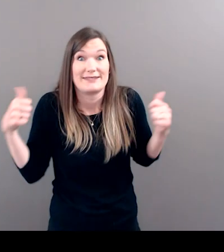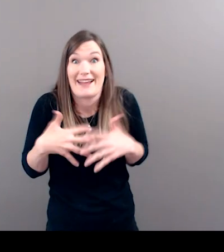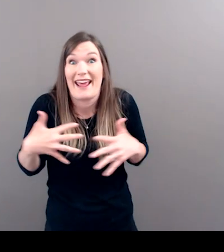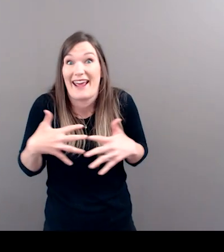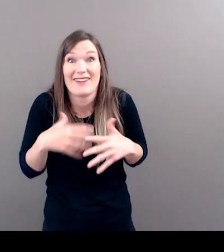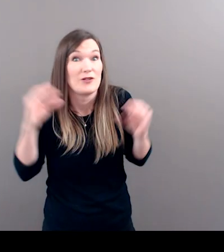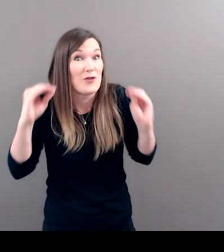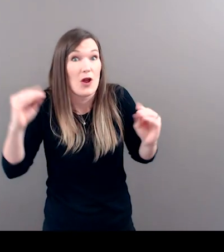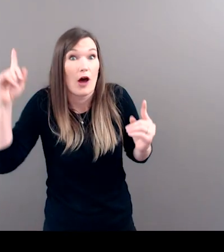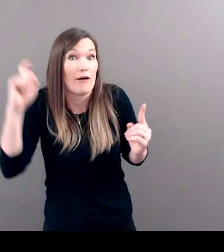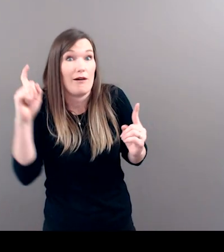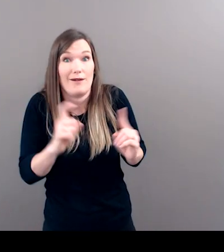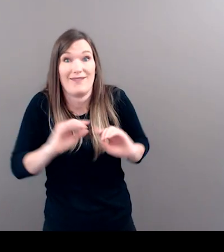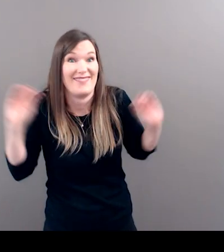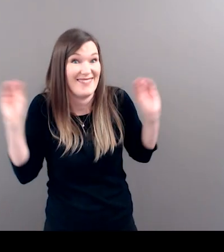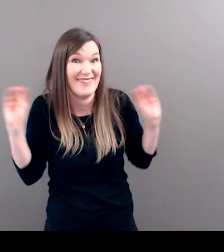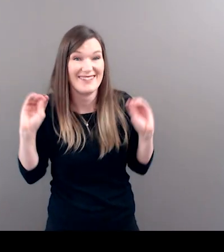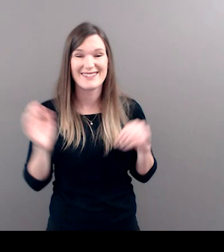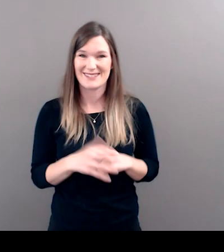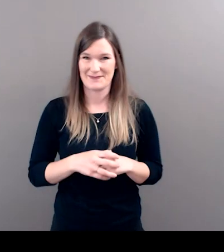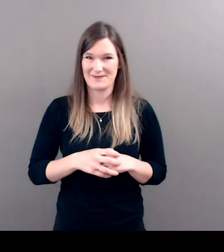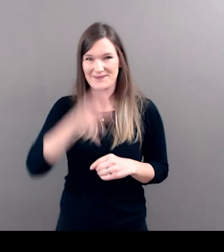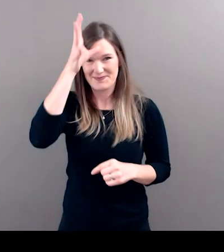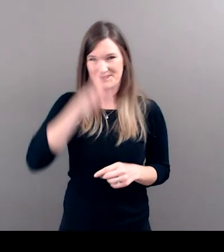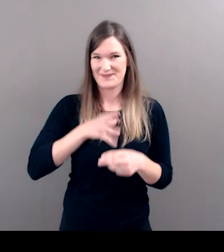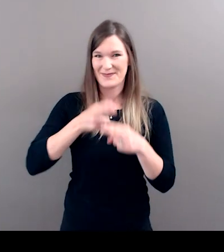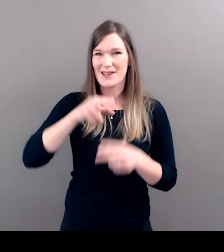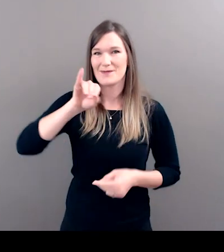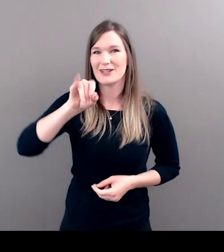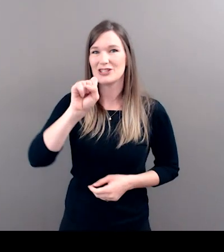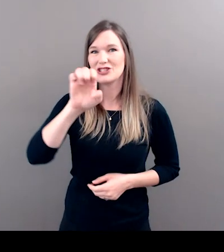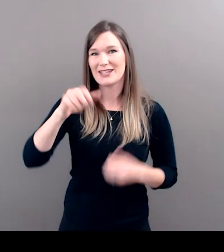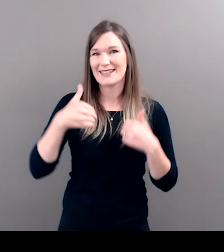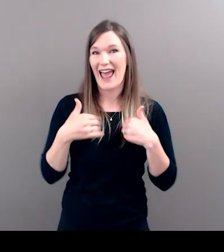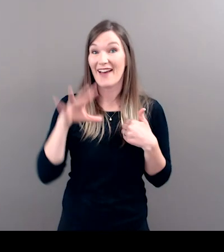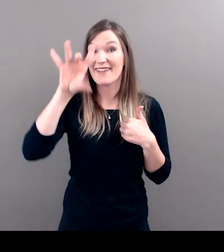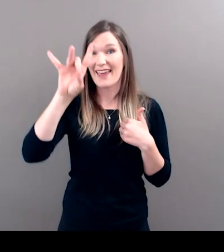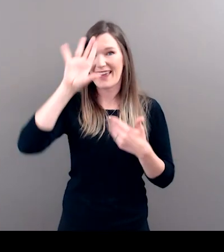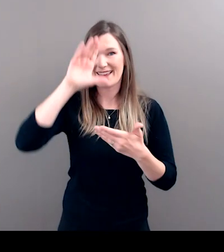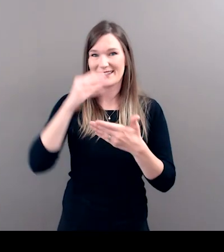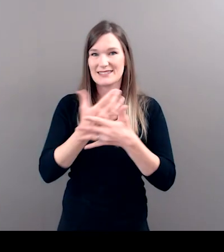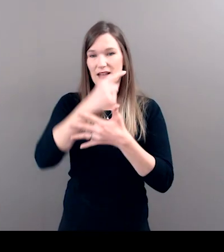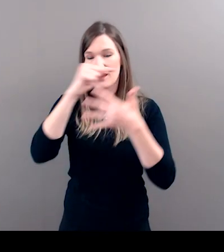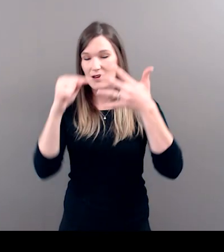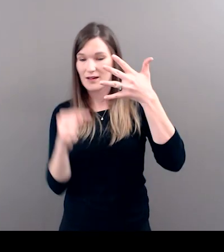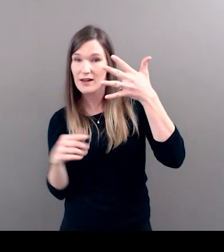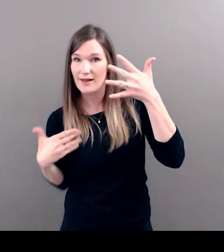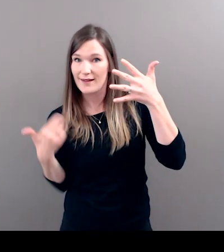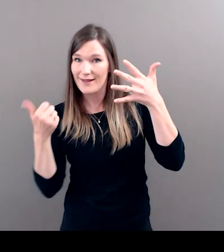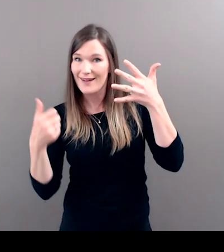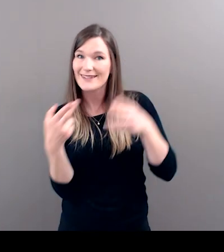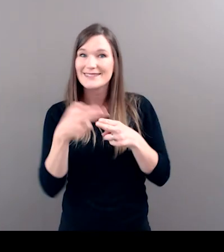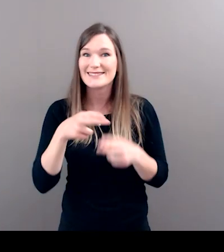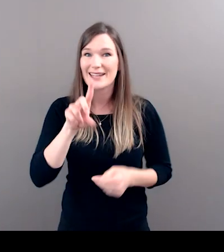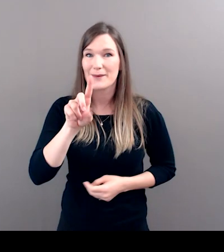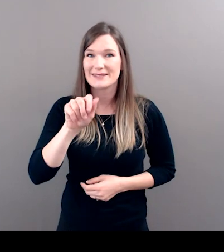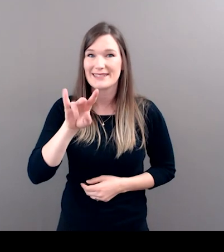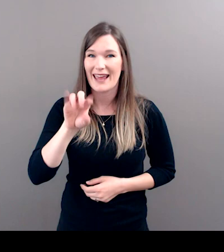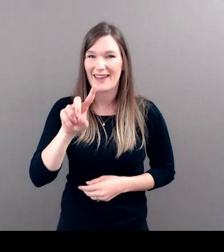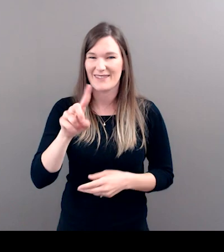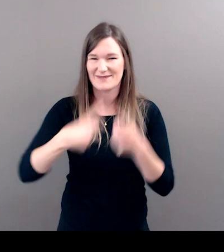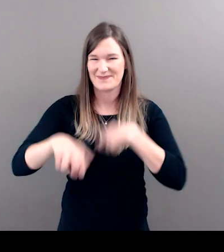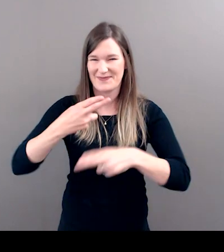Jesse had 8 sons. His youngest was David. His oldest sons were at war. They were not fighting. And David gets sent